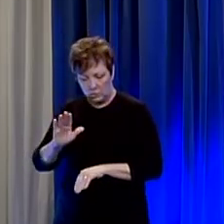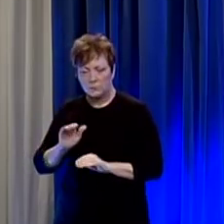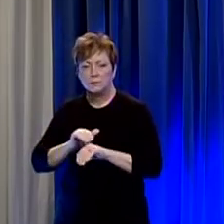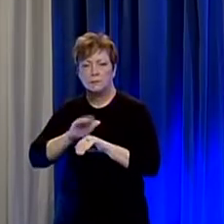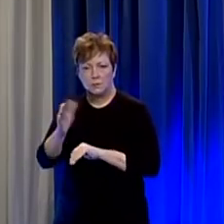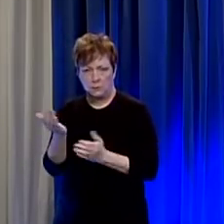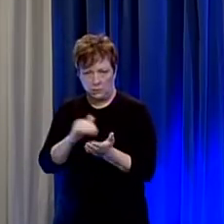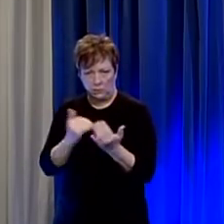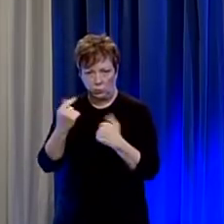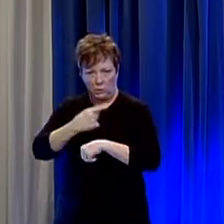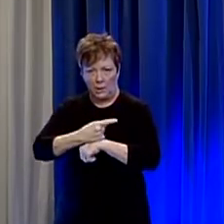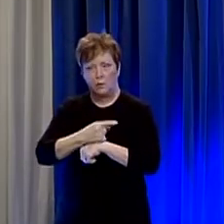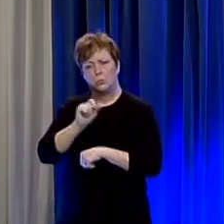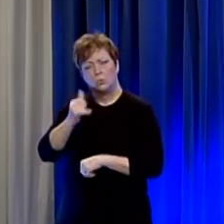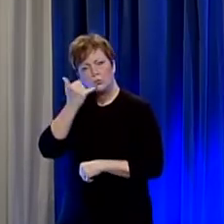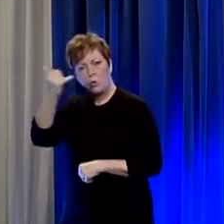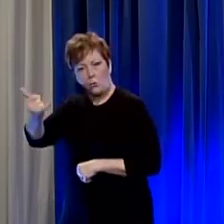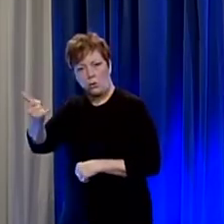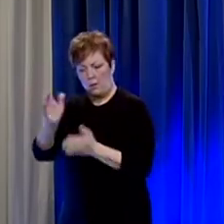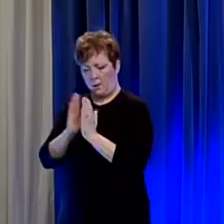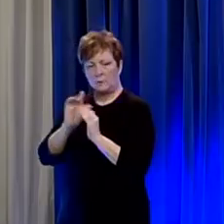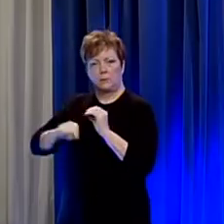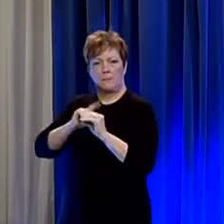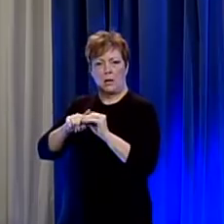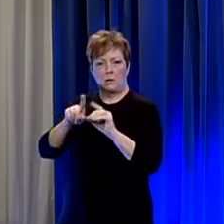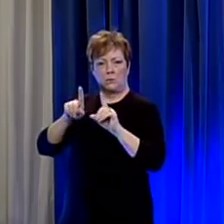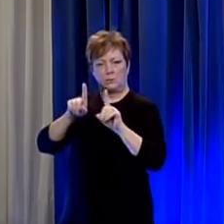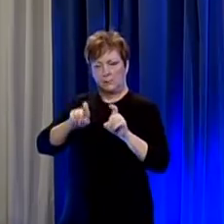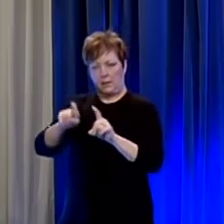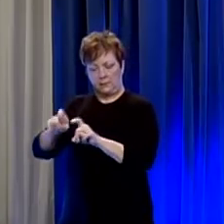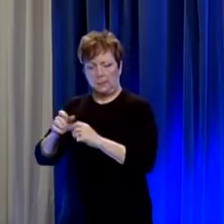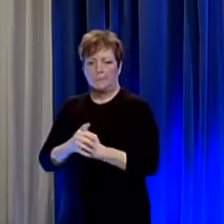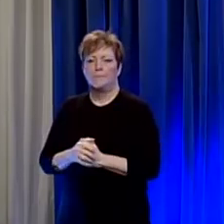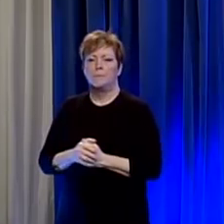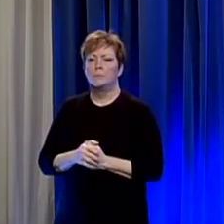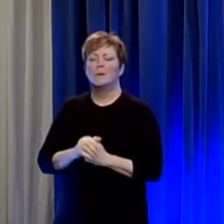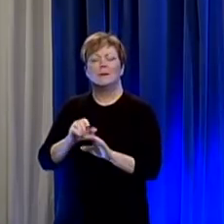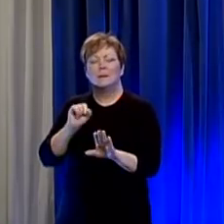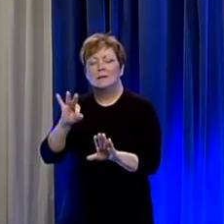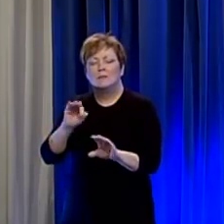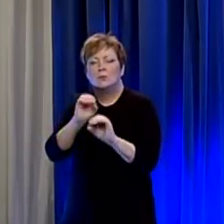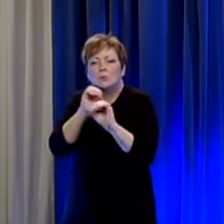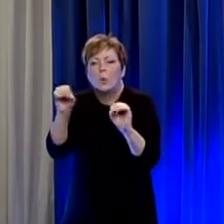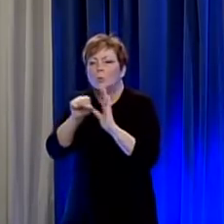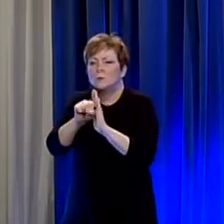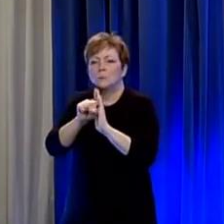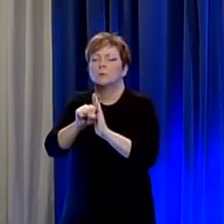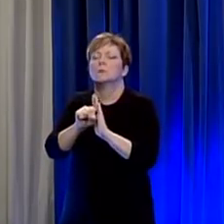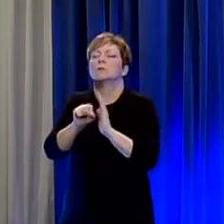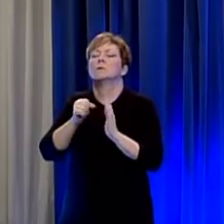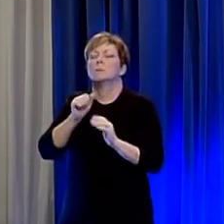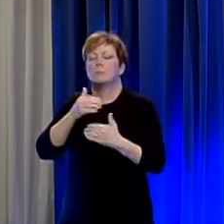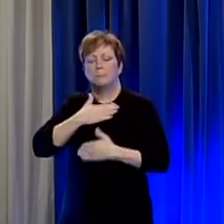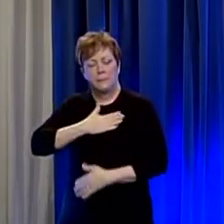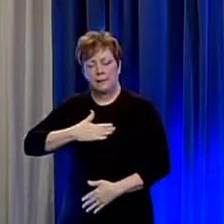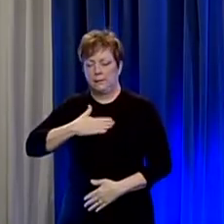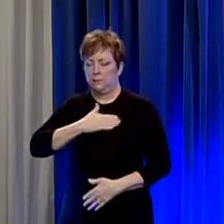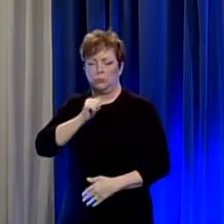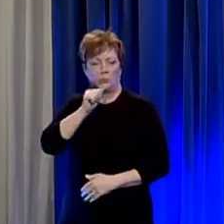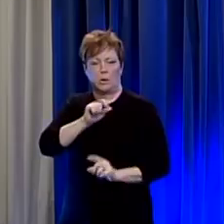about being screened it's very important that if you're not symptomatic that you do not uh attempt to be screened